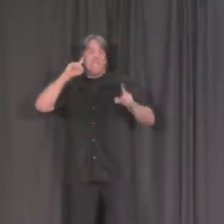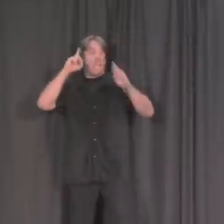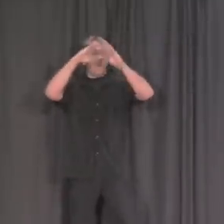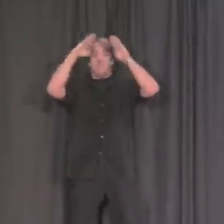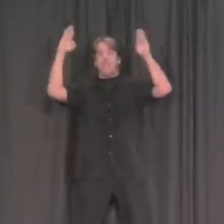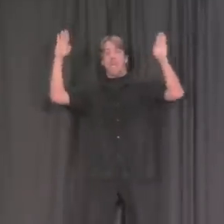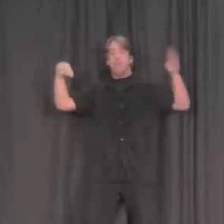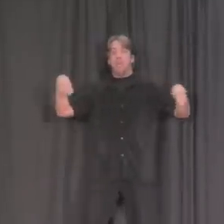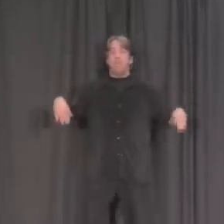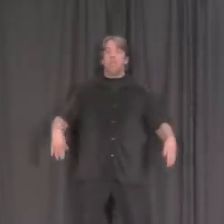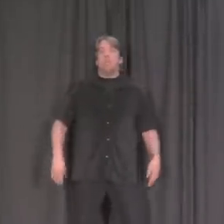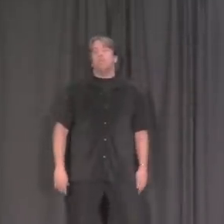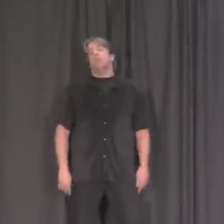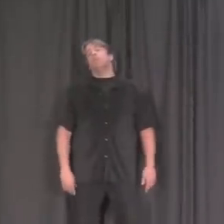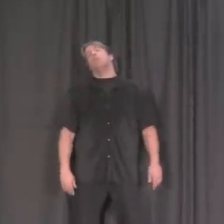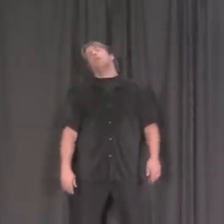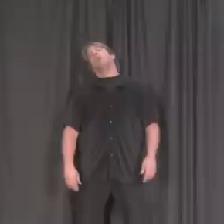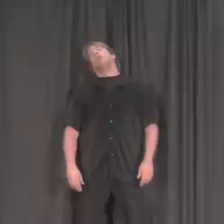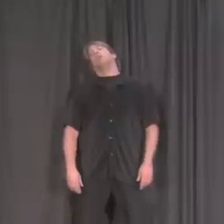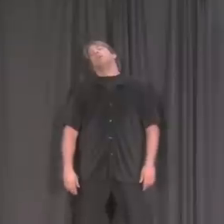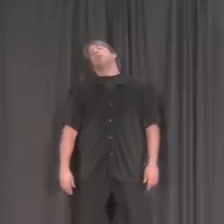different. In the deaf house.